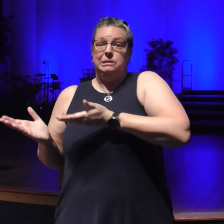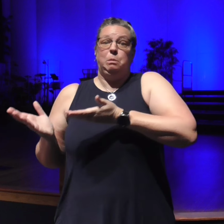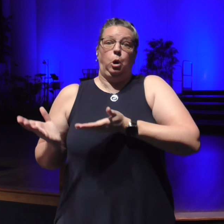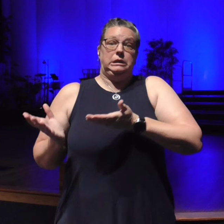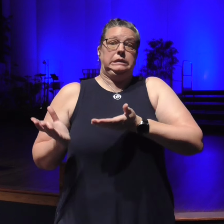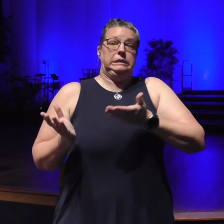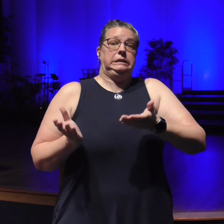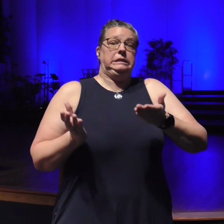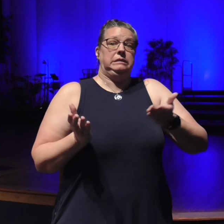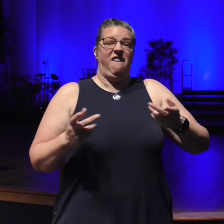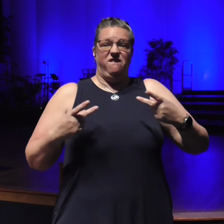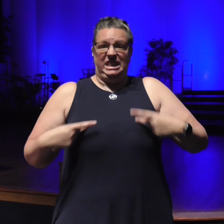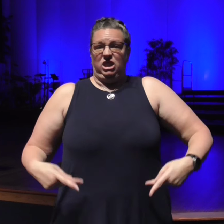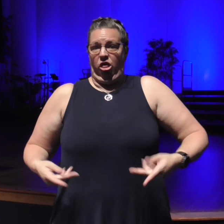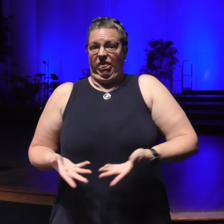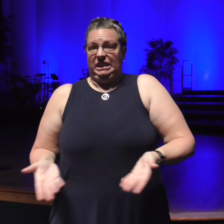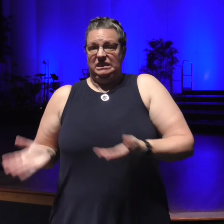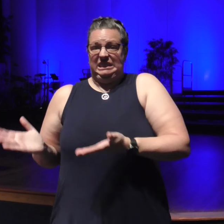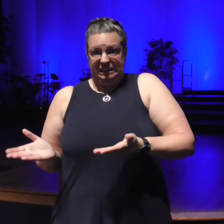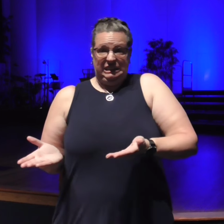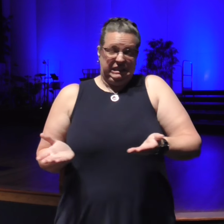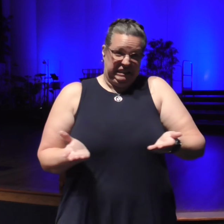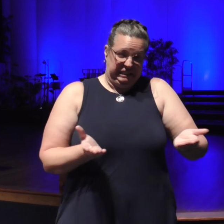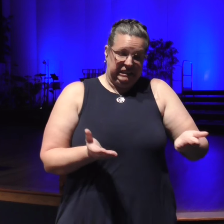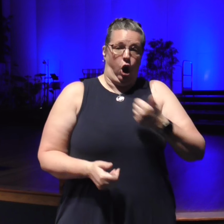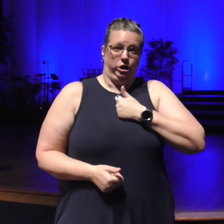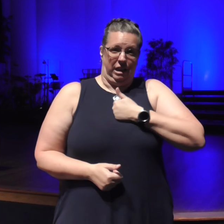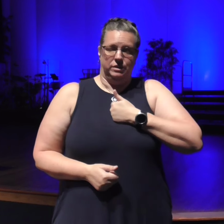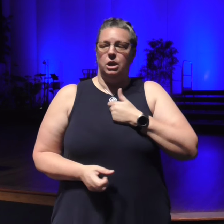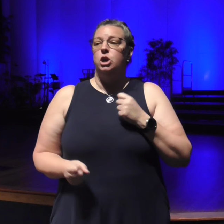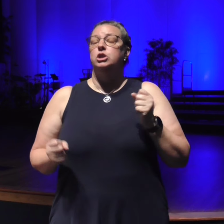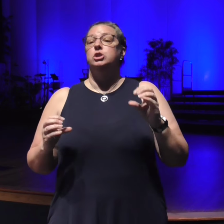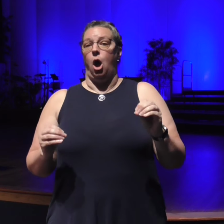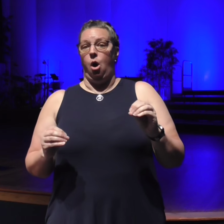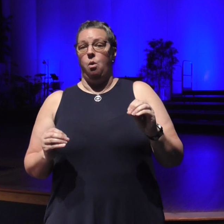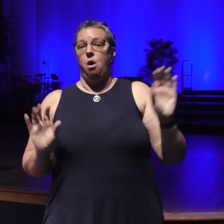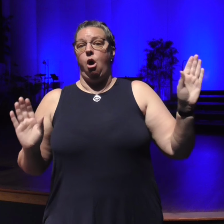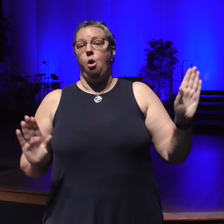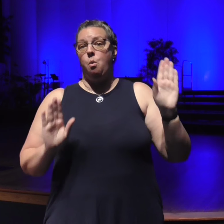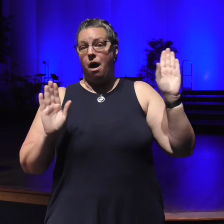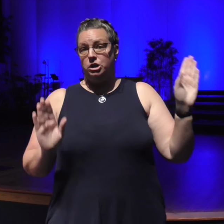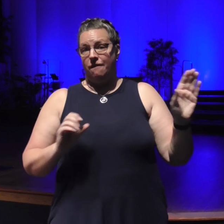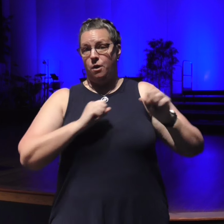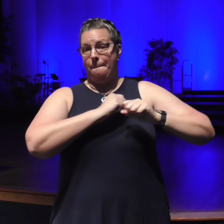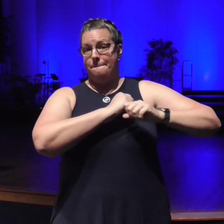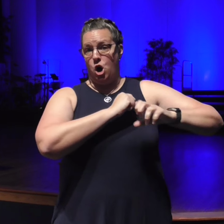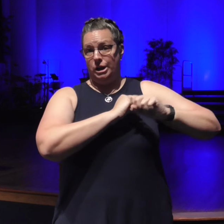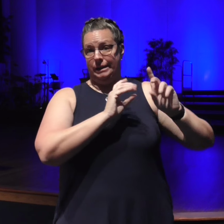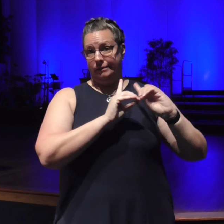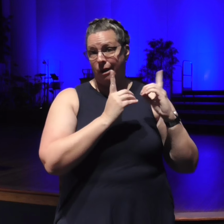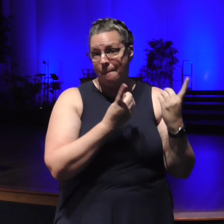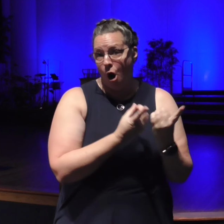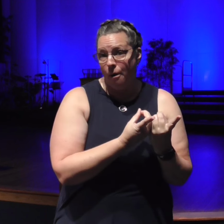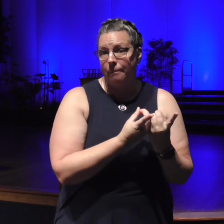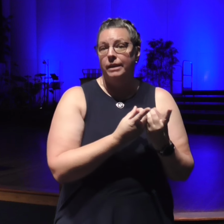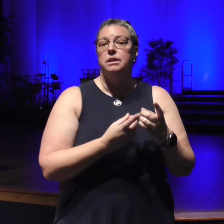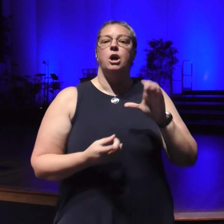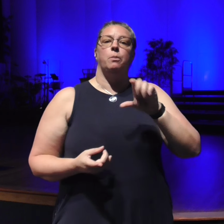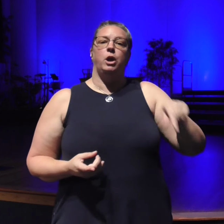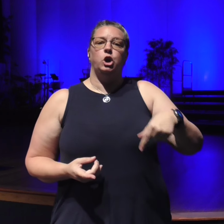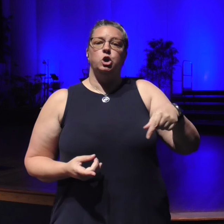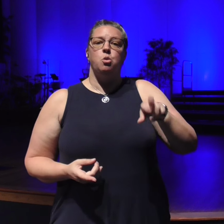school supplies, physical supplies ourselves. So our wonderful marketing department managed to put a QR